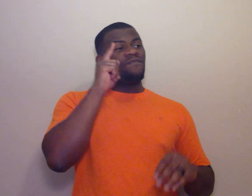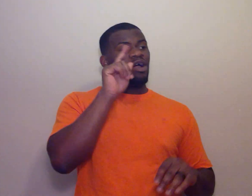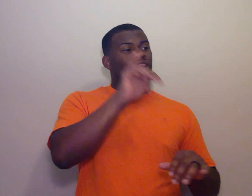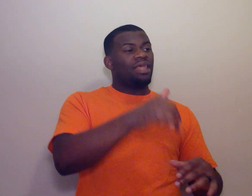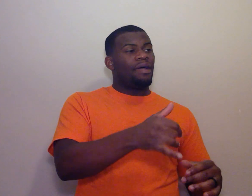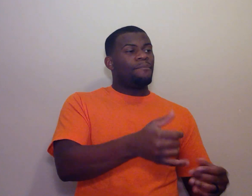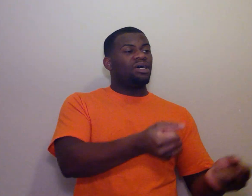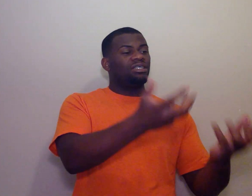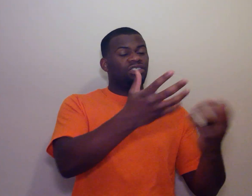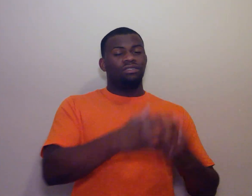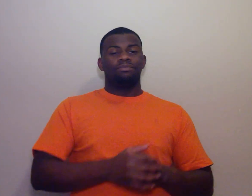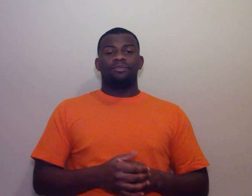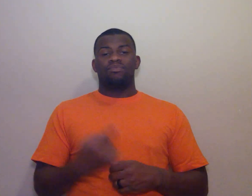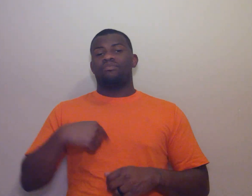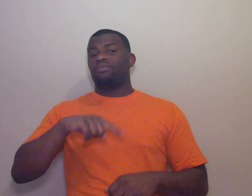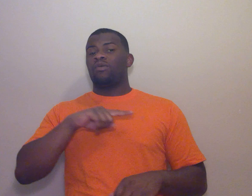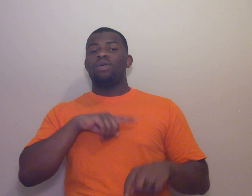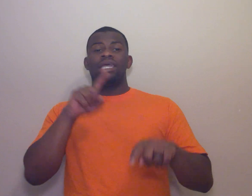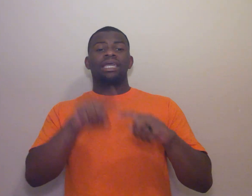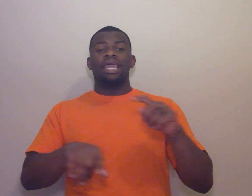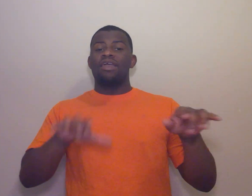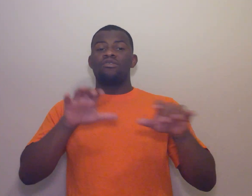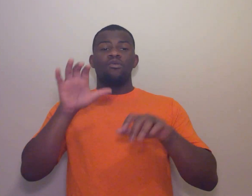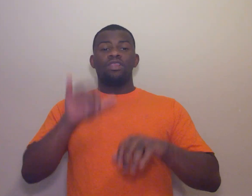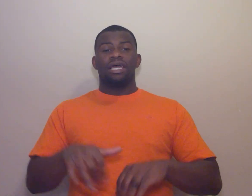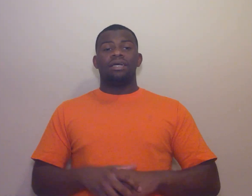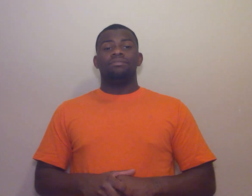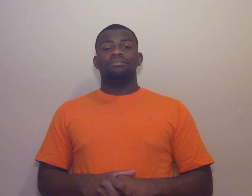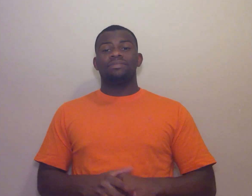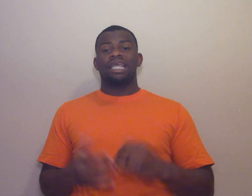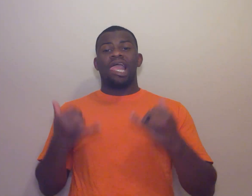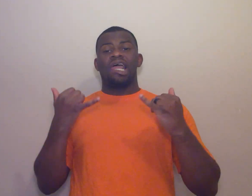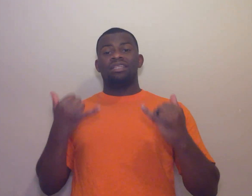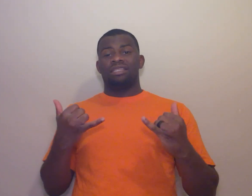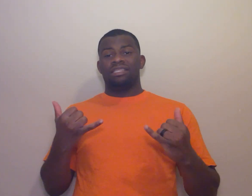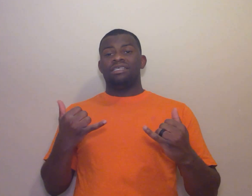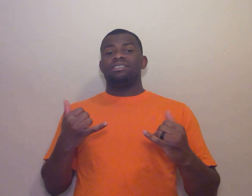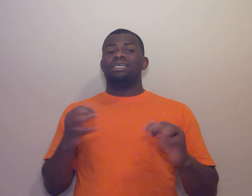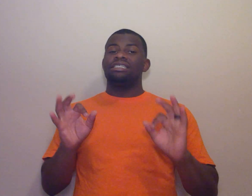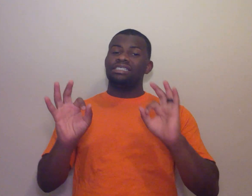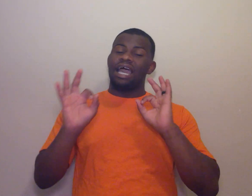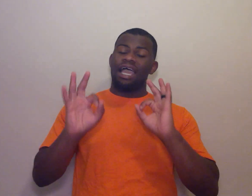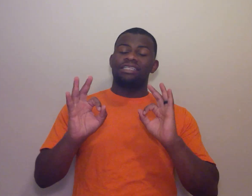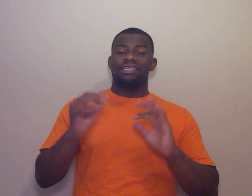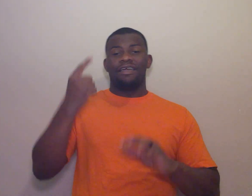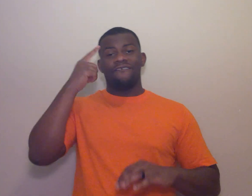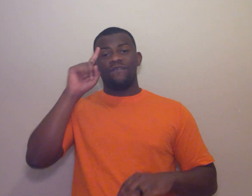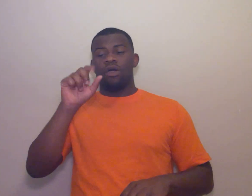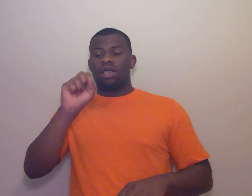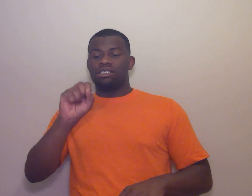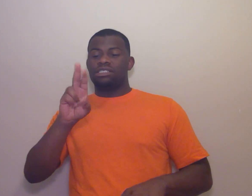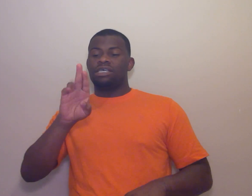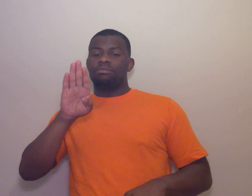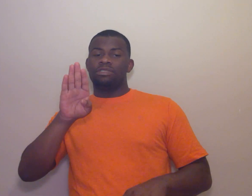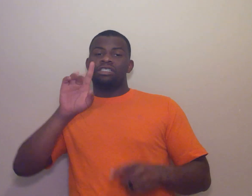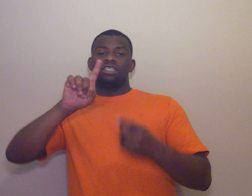We can't do that. This is ideal for a subject to transaction. So if the